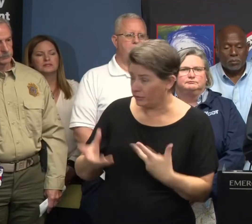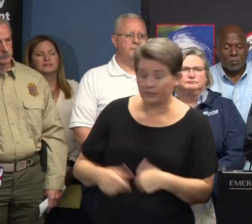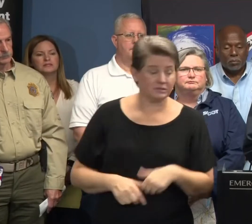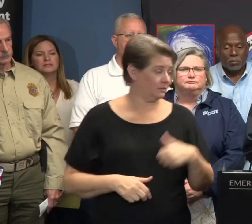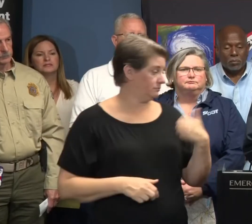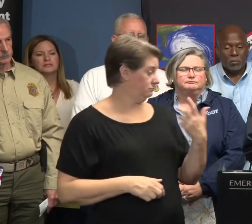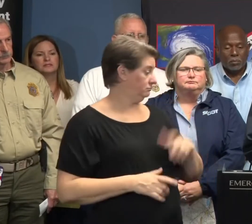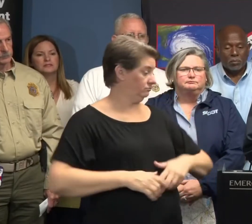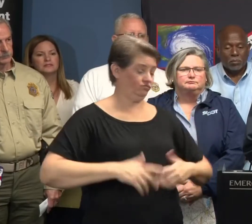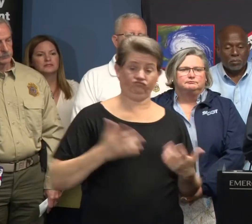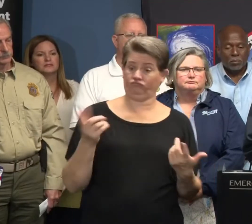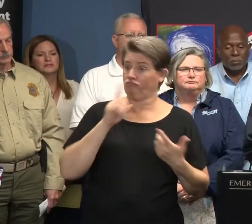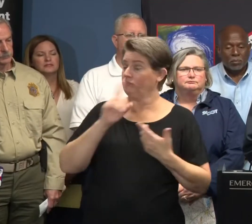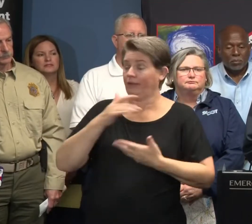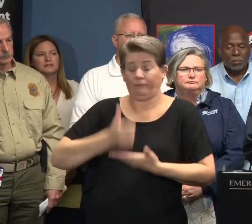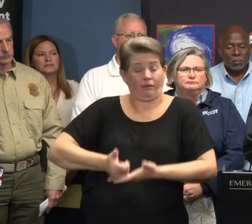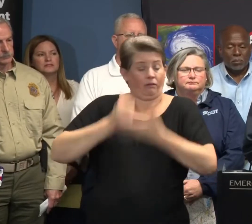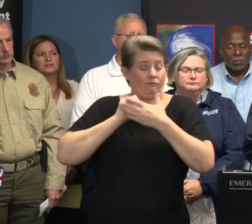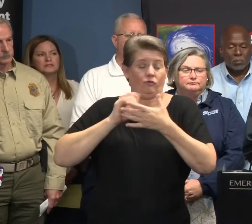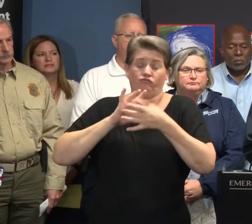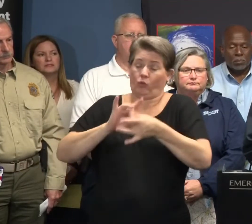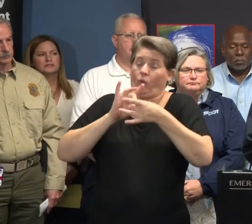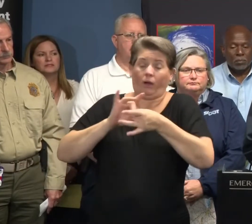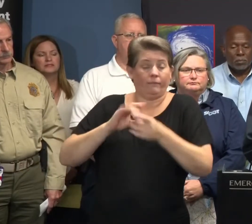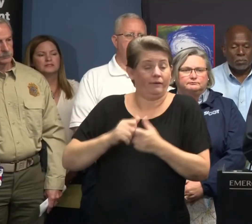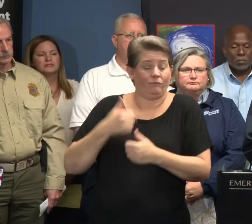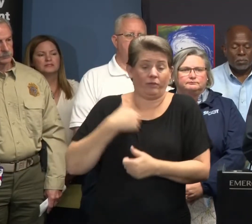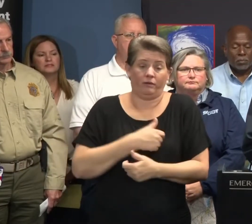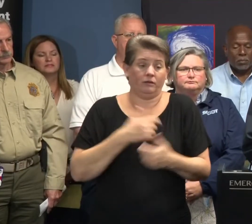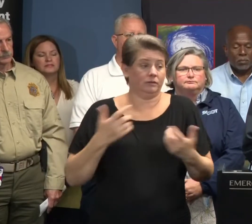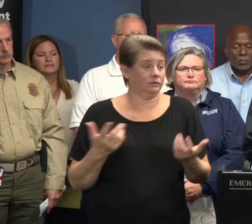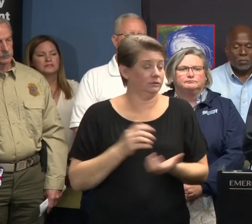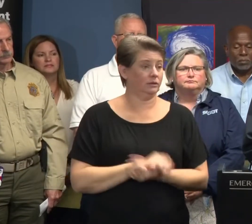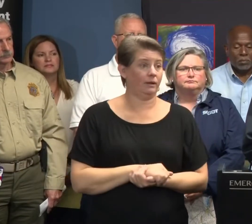been helpful and cooperative, and